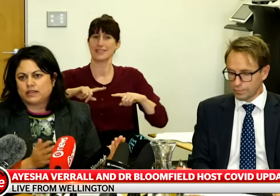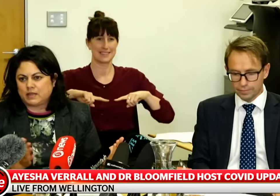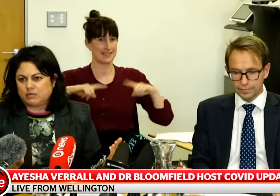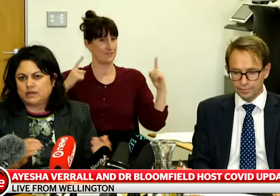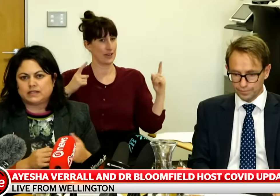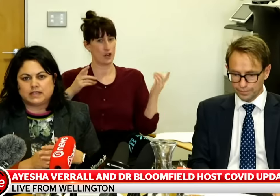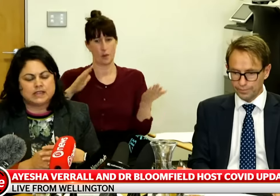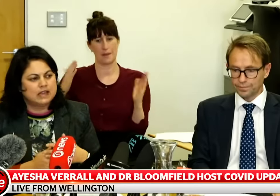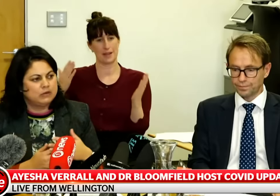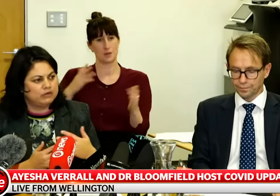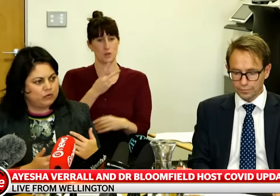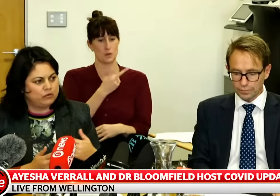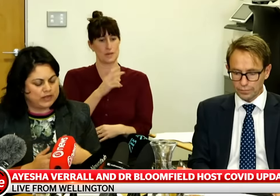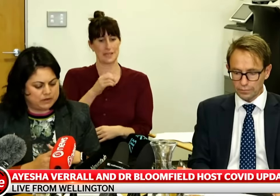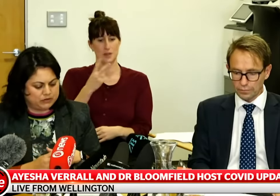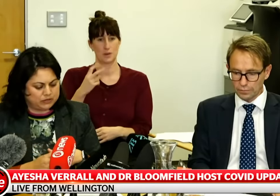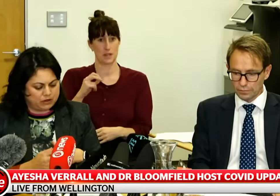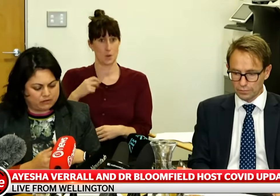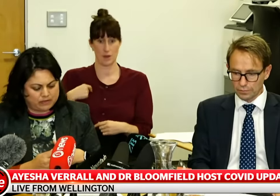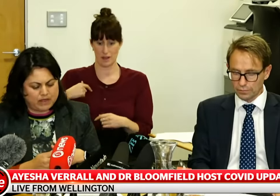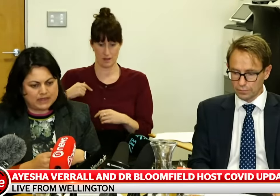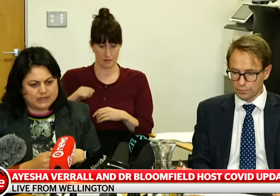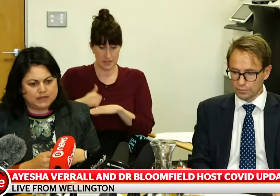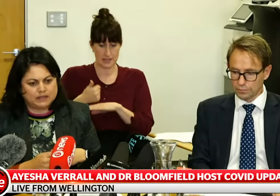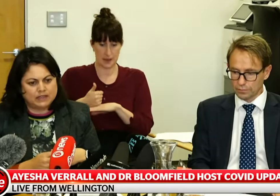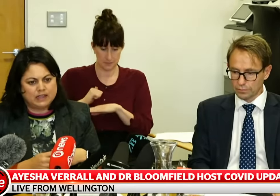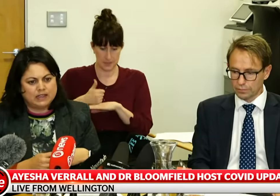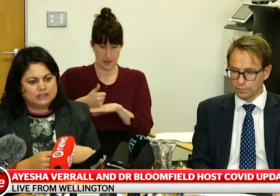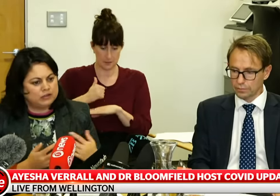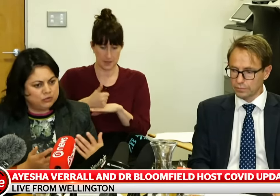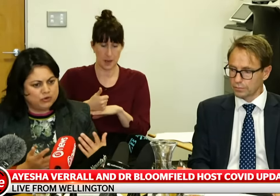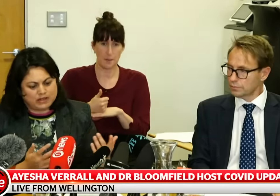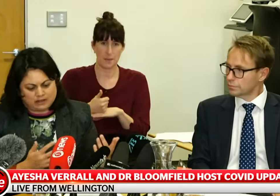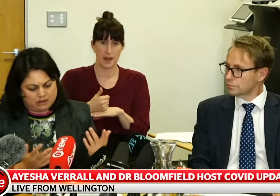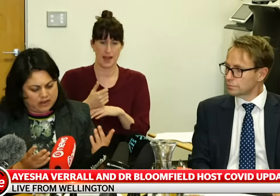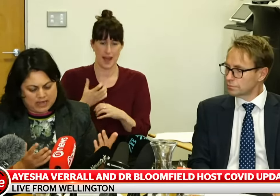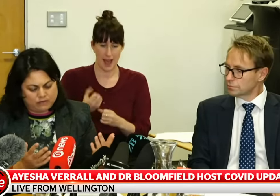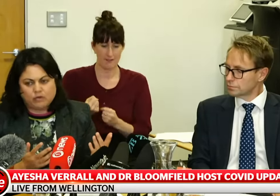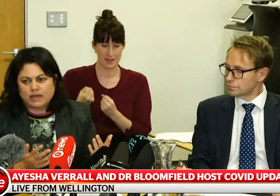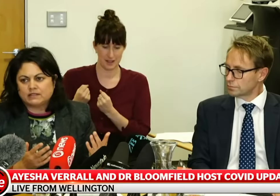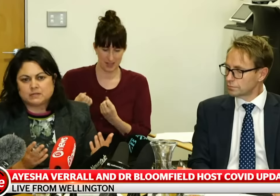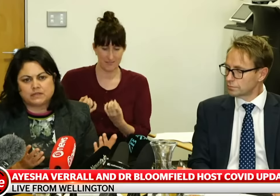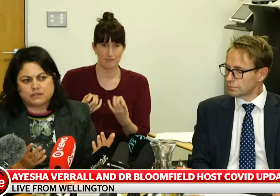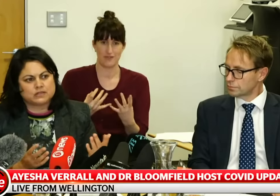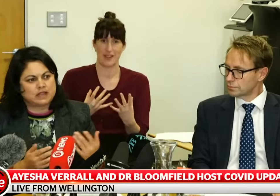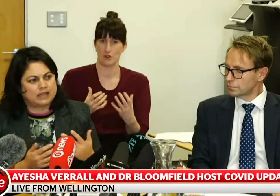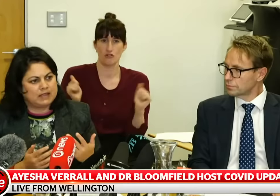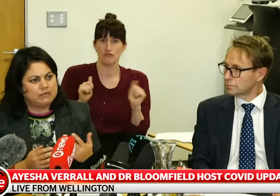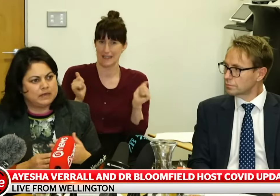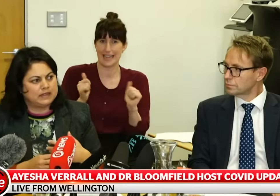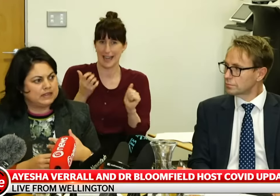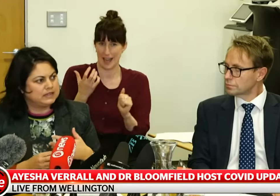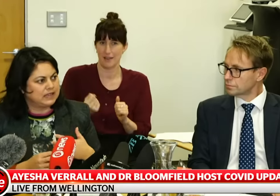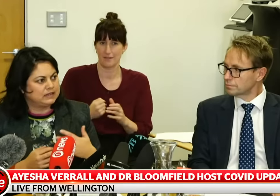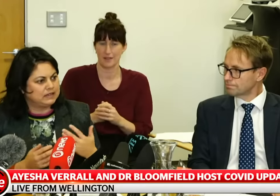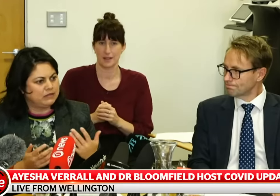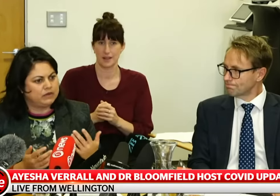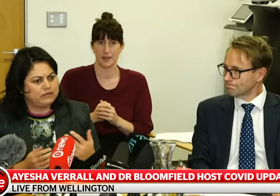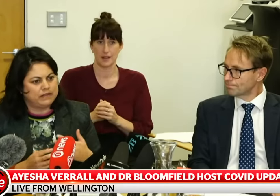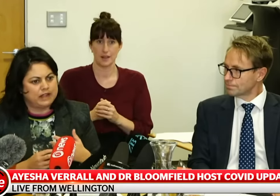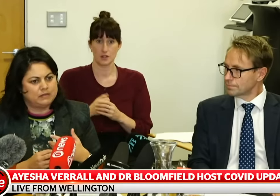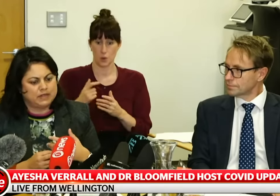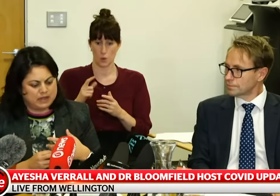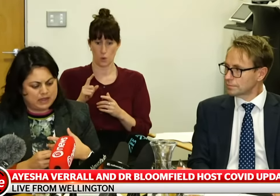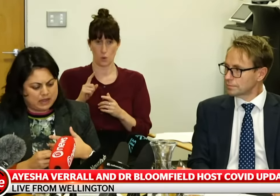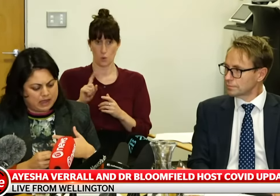because of all the capability we've already built over the pandemic. So I'll talk at a high level about some of those capabilities that